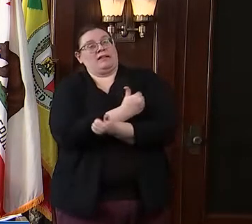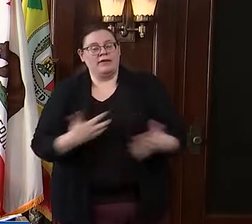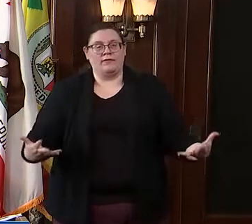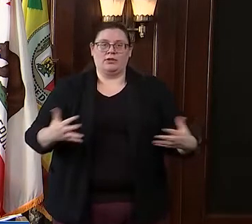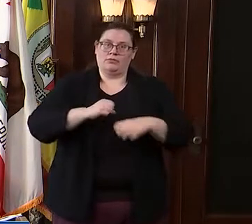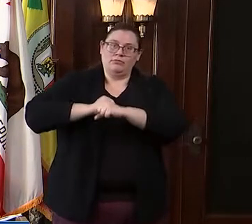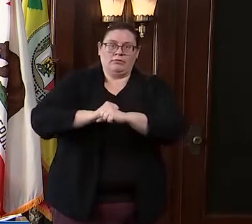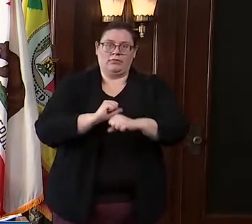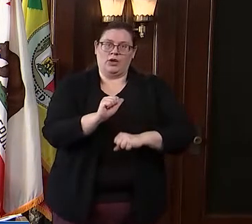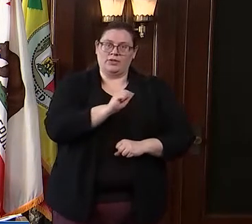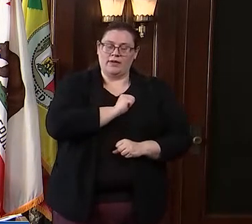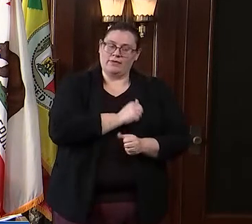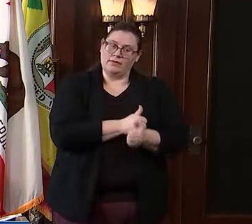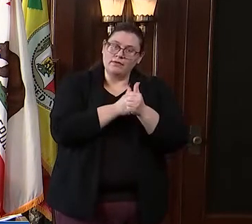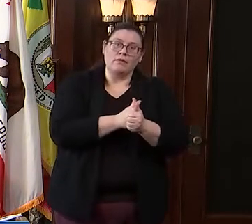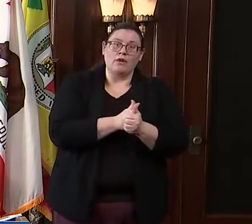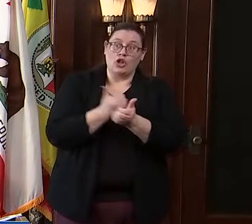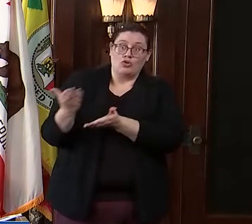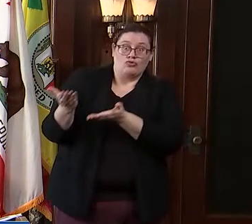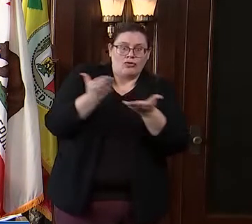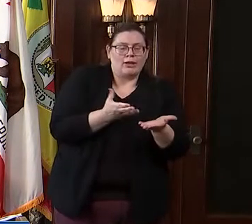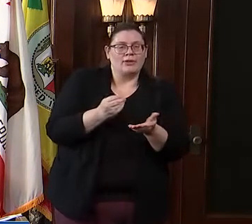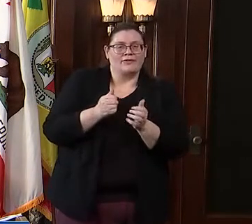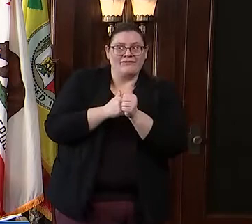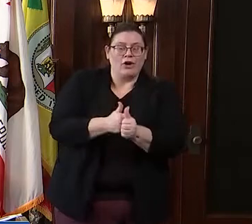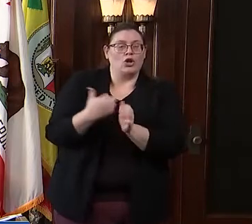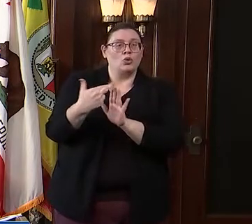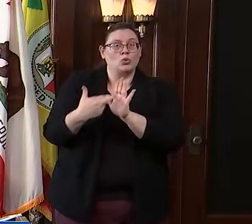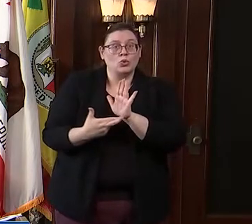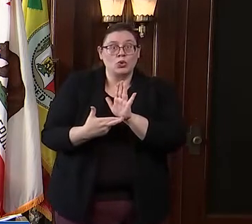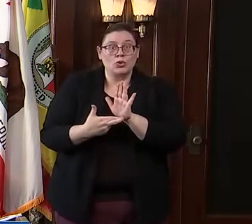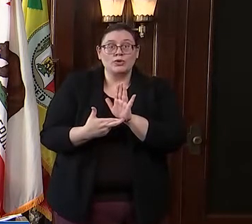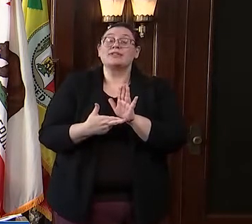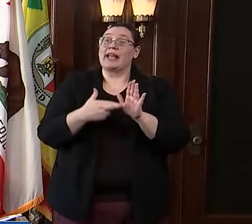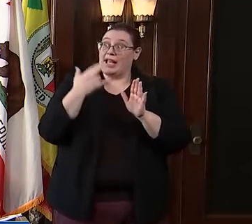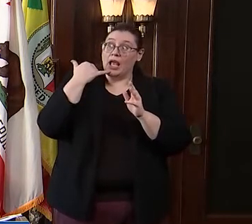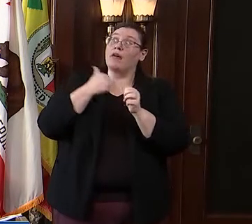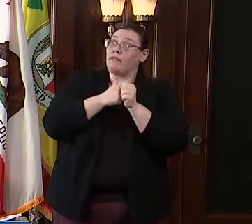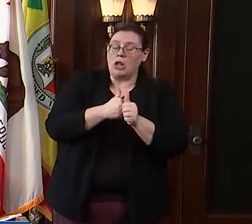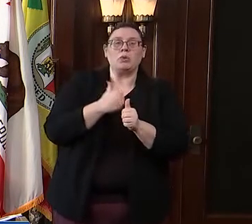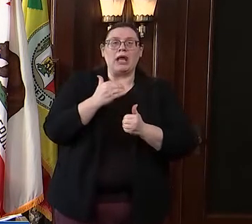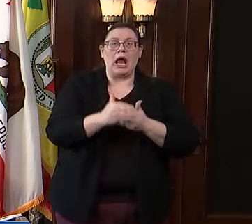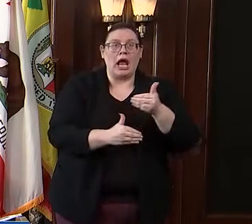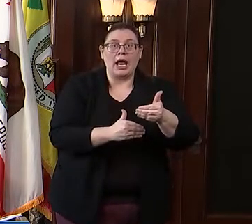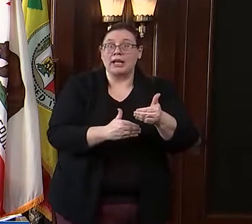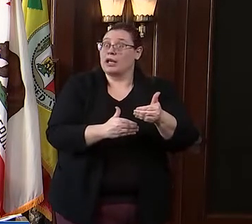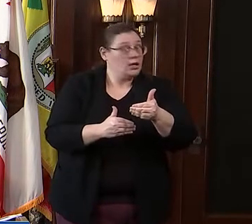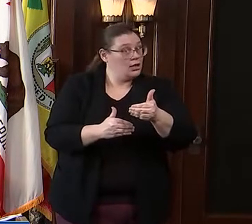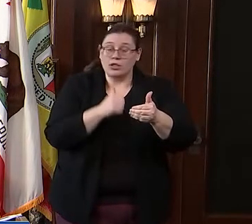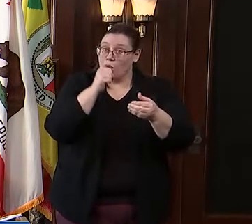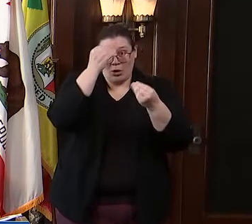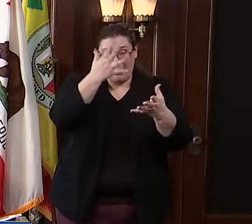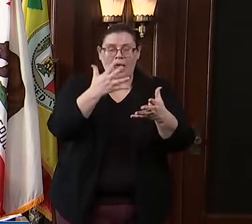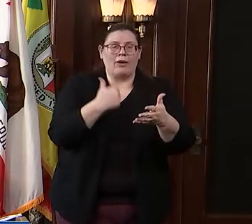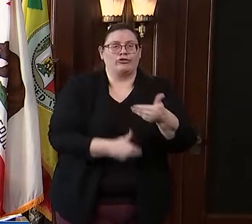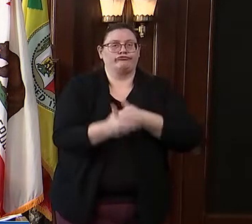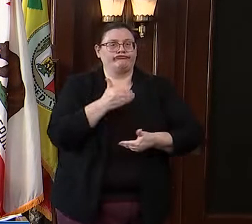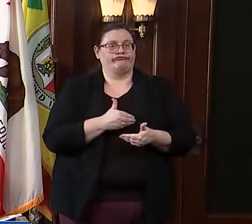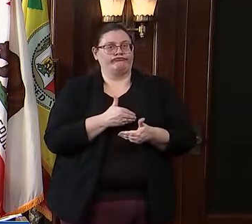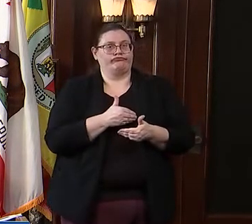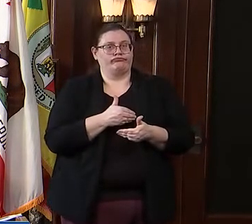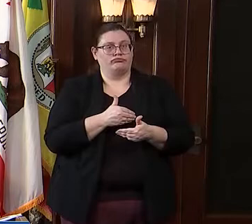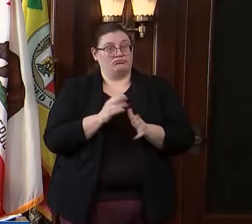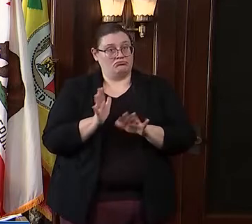ourselves, abide by recommendations and rules so that we don't have to take any steps backwards. And with that, let me walk through the